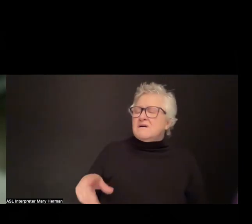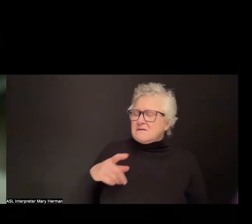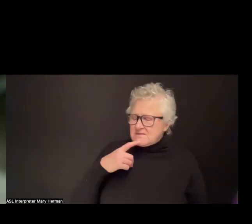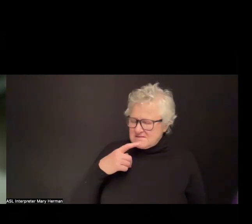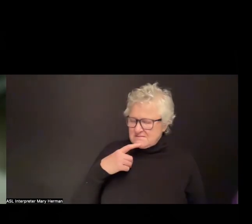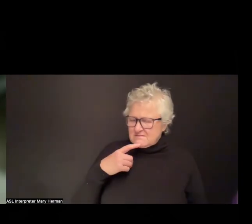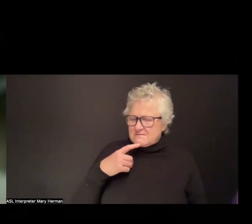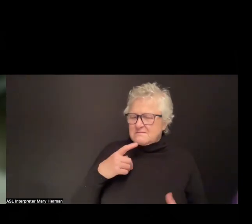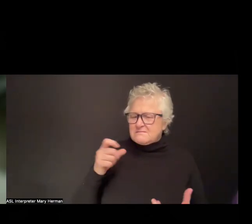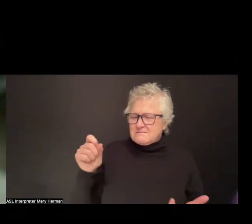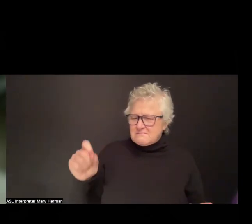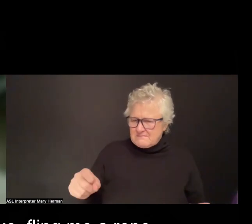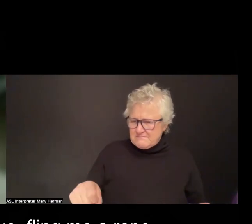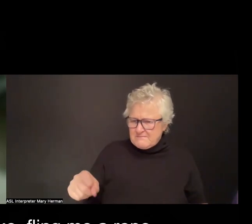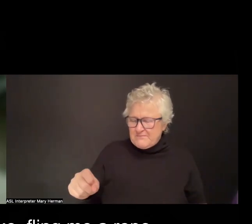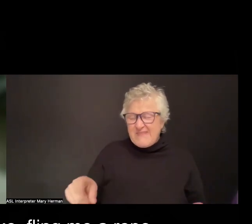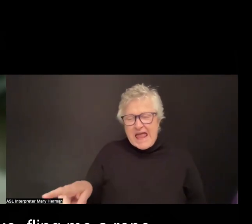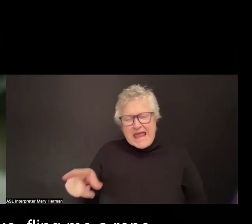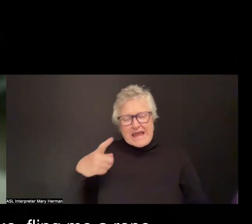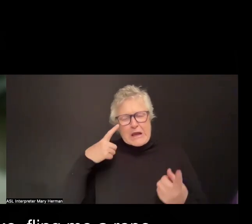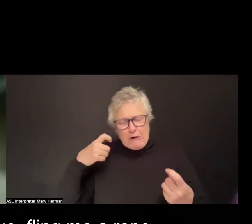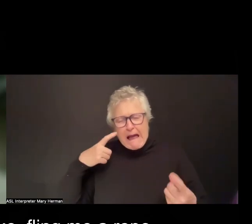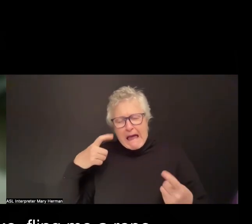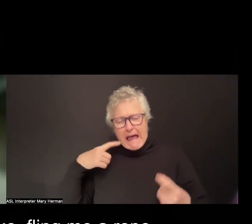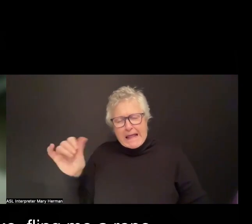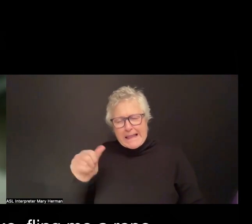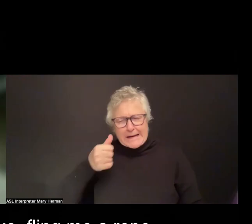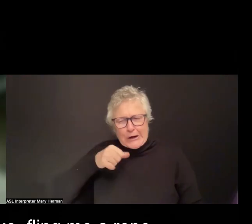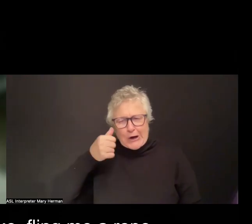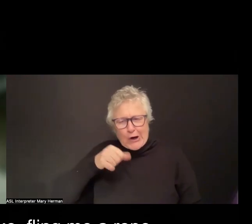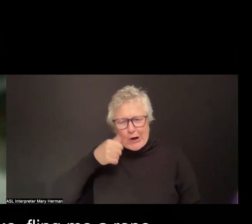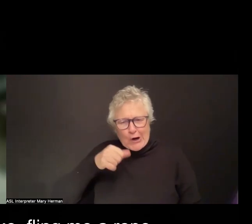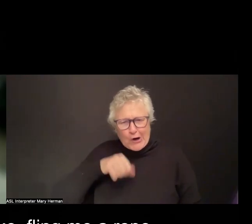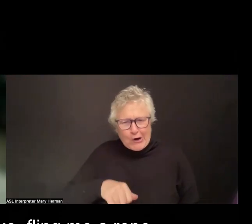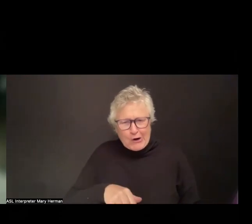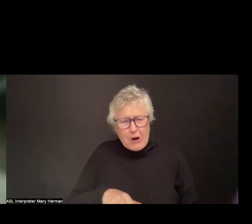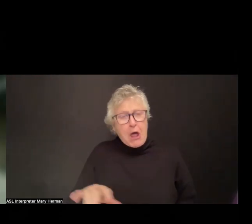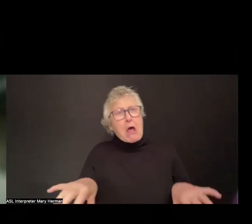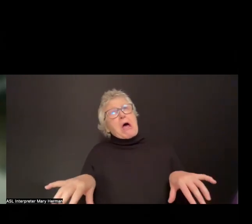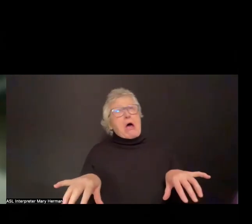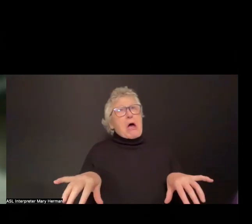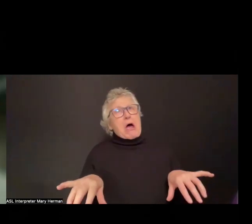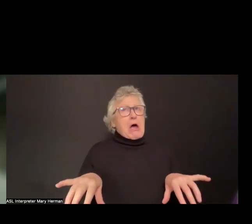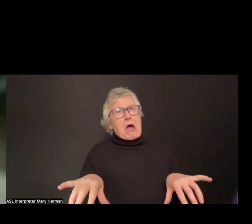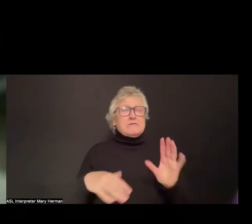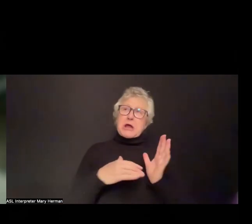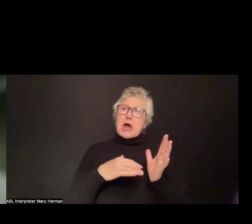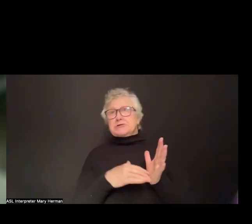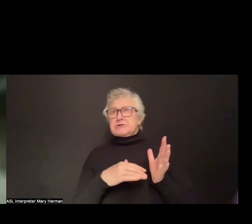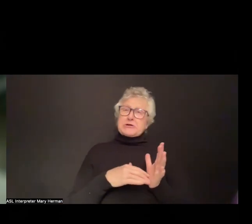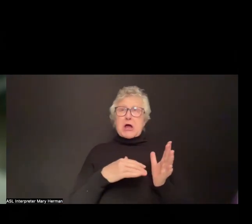table. He cried like a girl, "For the Lord's sake, fling me a rope," mocked the pink-cheeked not Bostonian. "Doctor, doctor, a rope, a